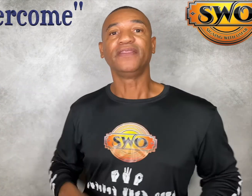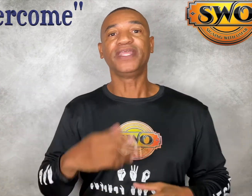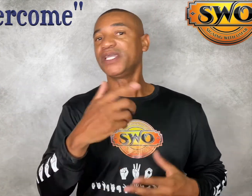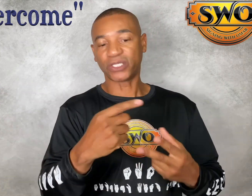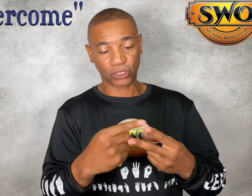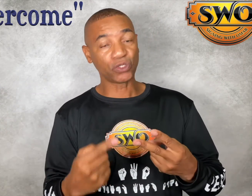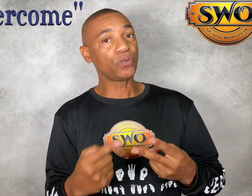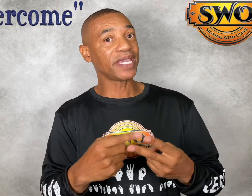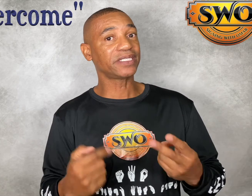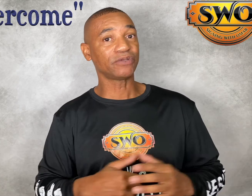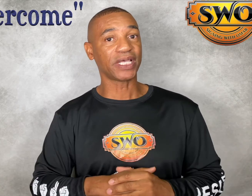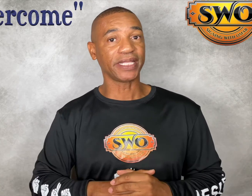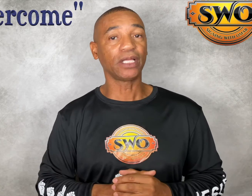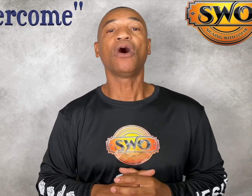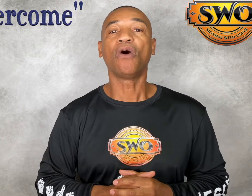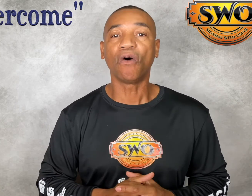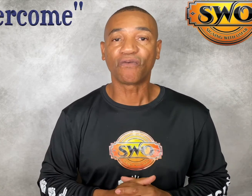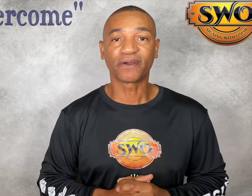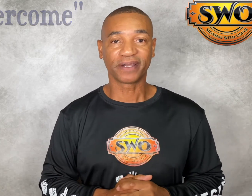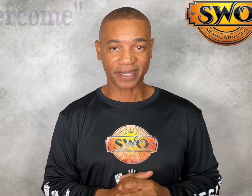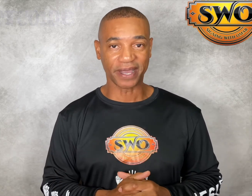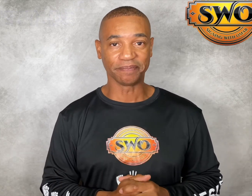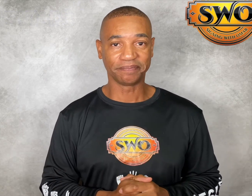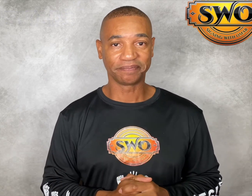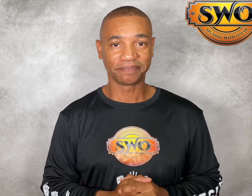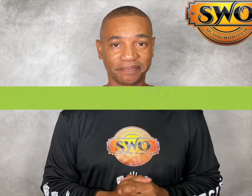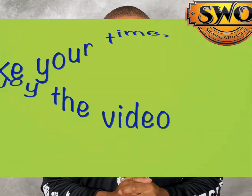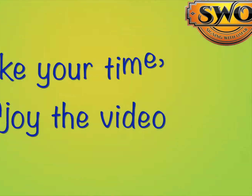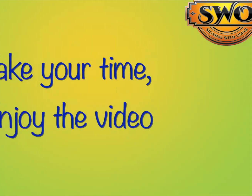These are the two ways of signing overcome.